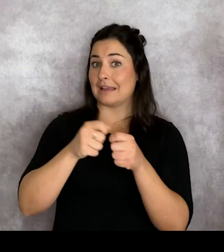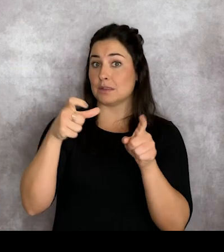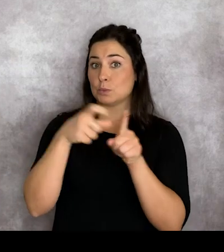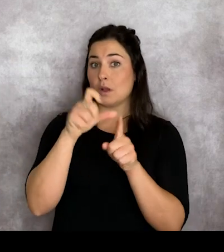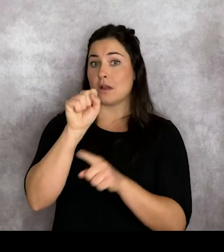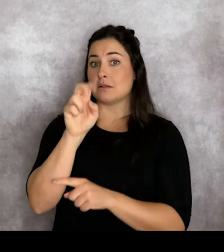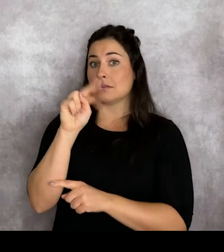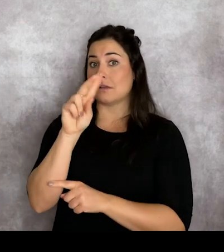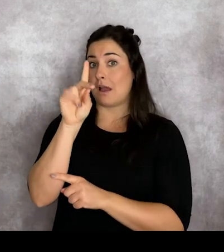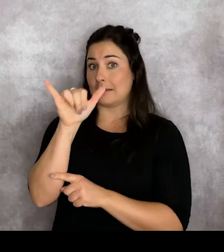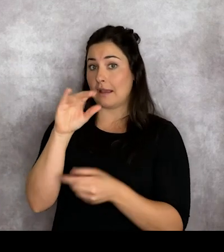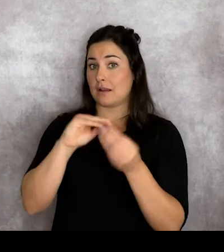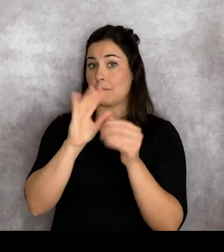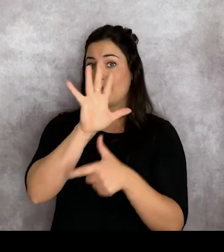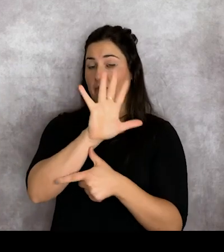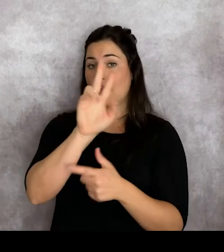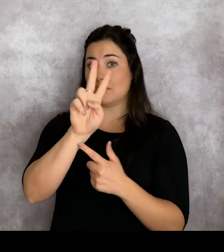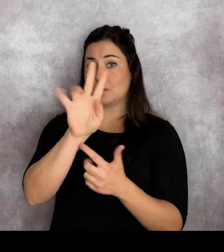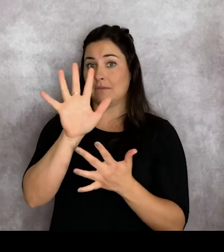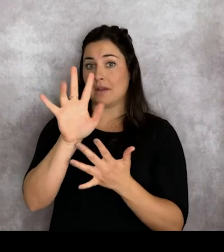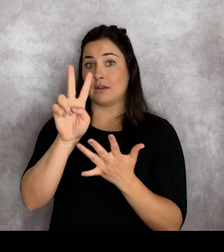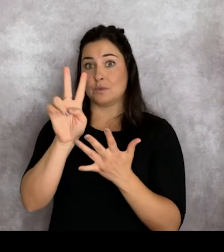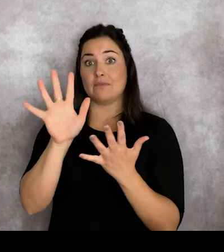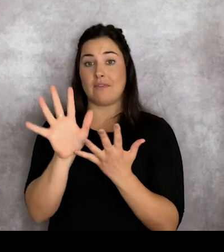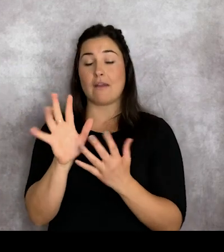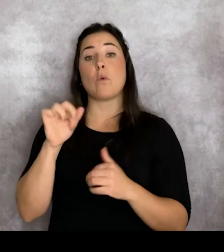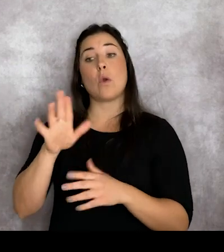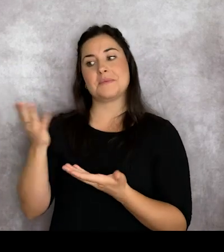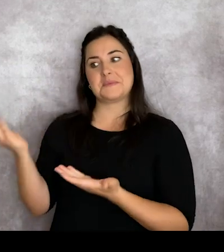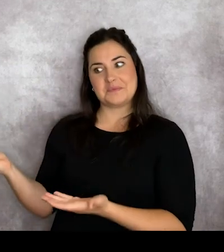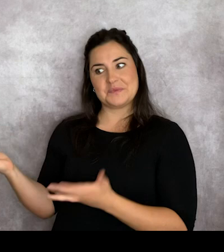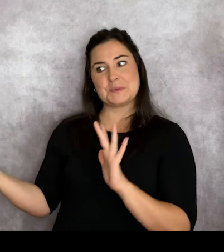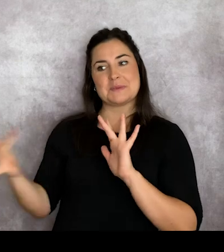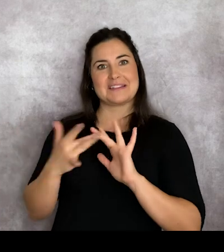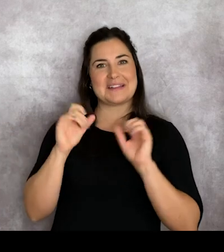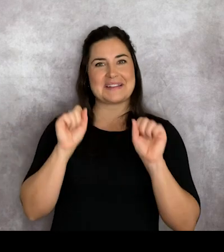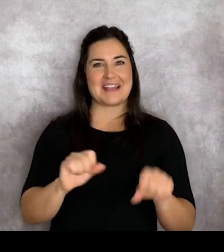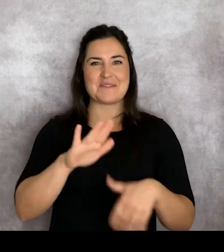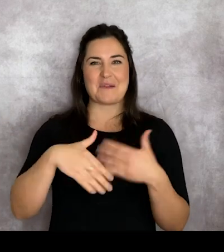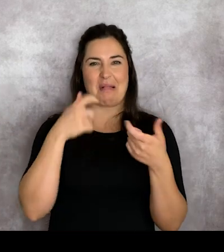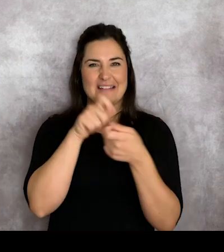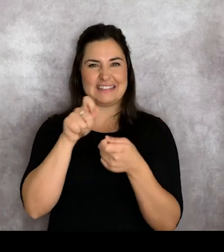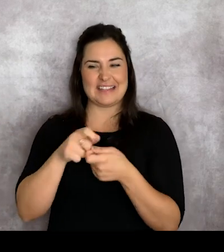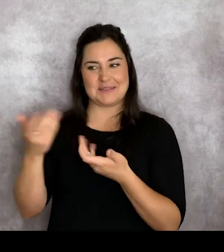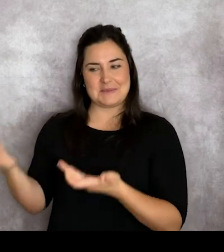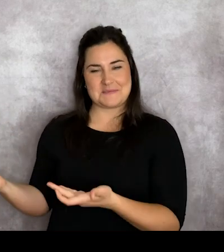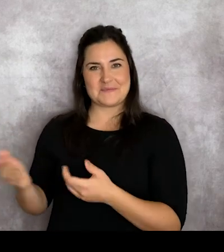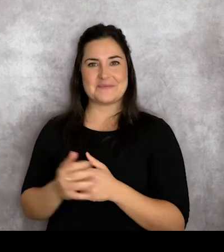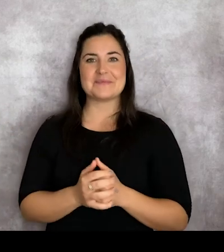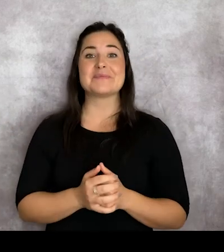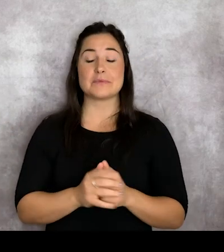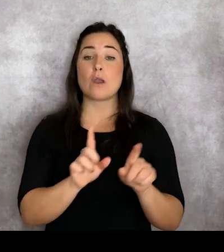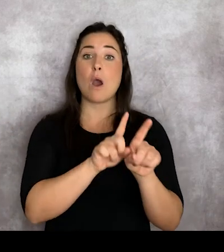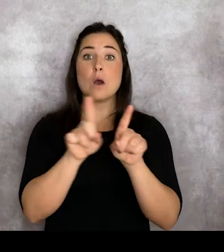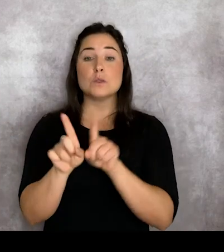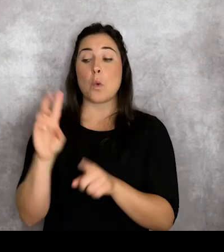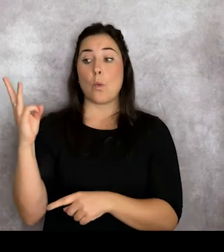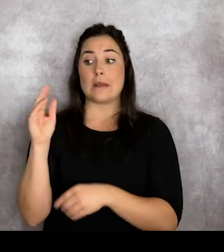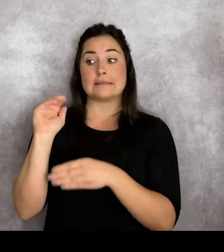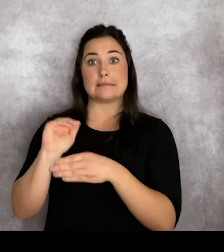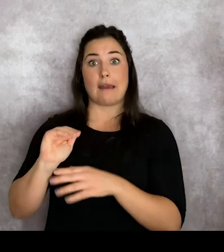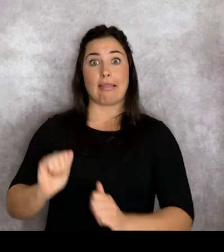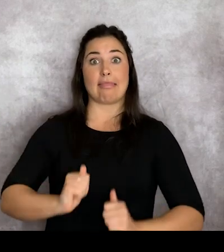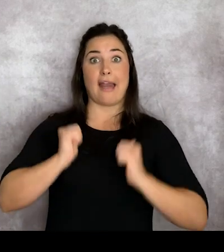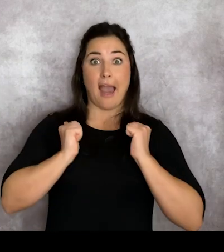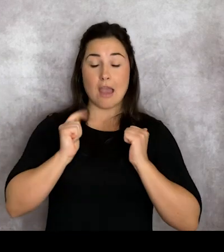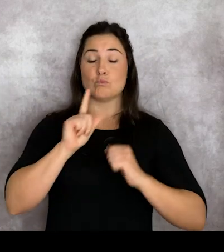Sunday to 52525 or visit sdrock.com/Sunday for all the details of our indoor services. Yes, and also, Wednesday Night Live